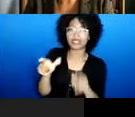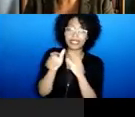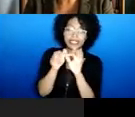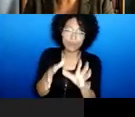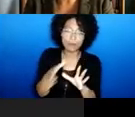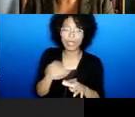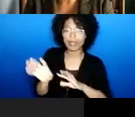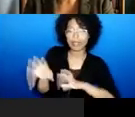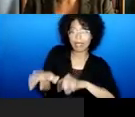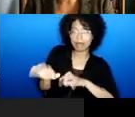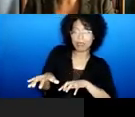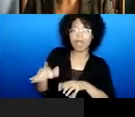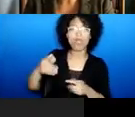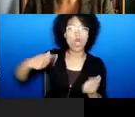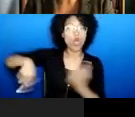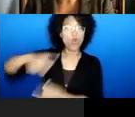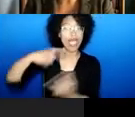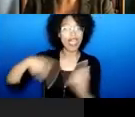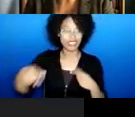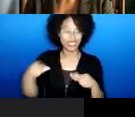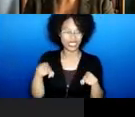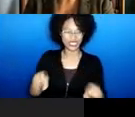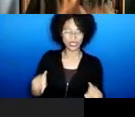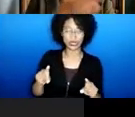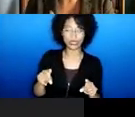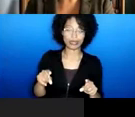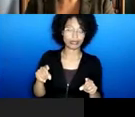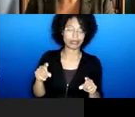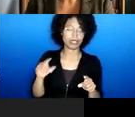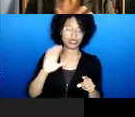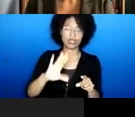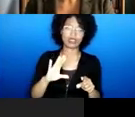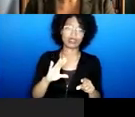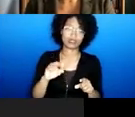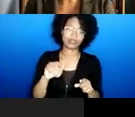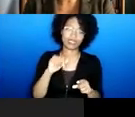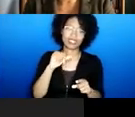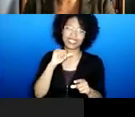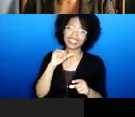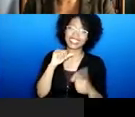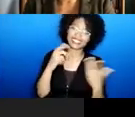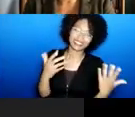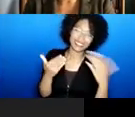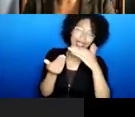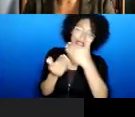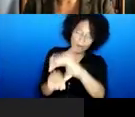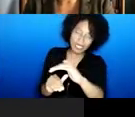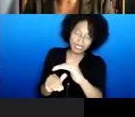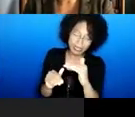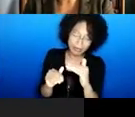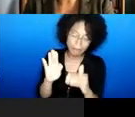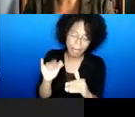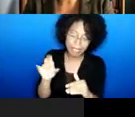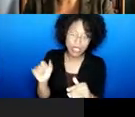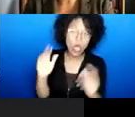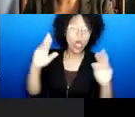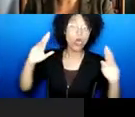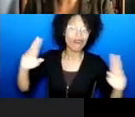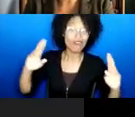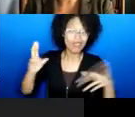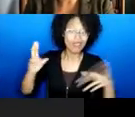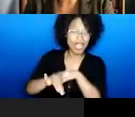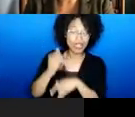that can be pulled in. Obviously, this isn't an unlimited number. You know, hopefully they'll be available if you need it, but that's